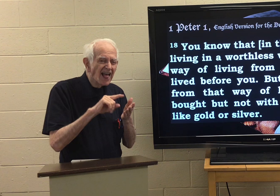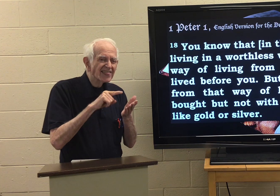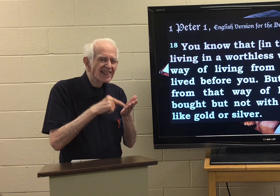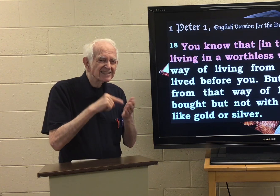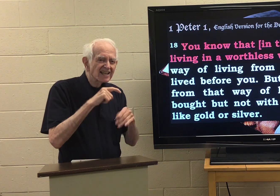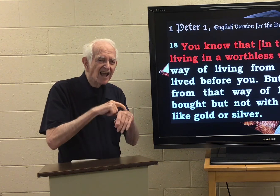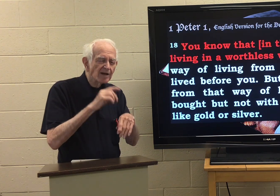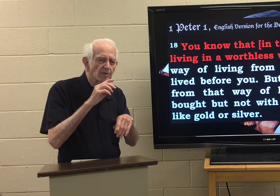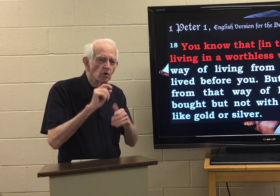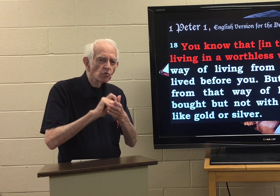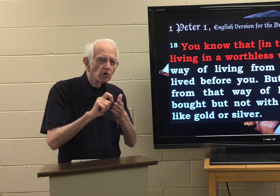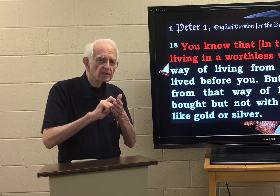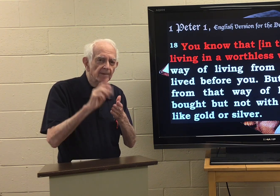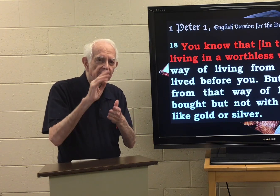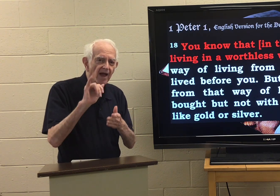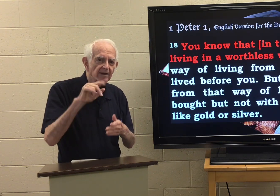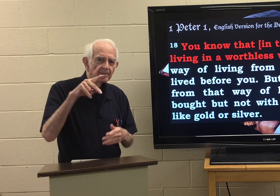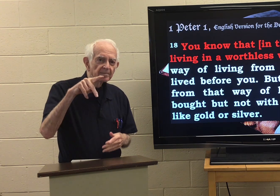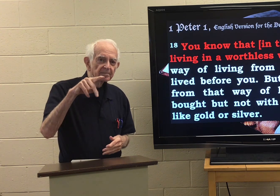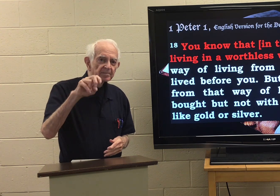And still another passage, this time written by Peter.